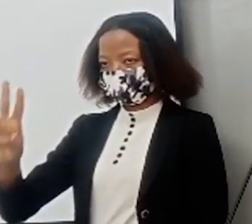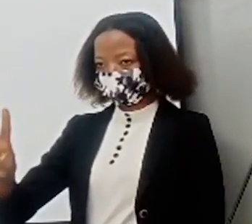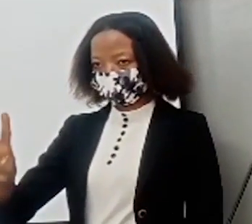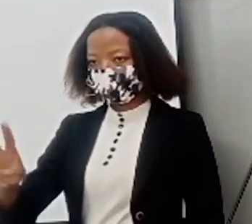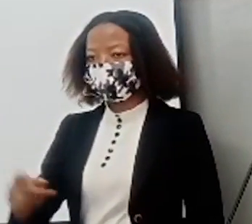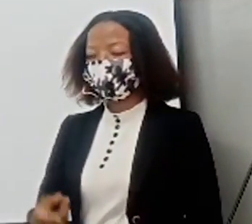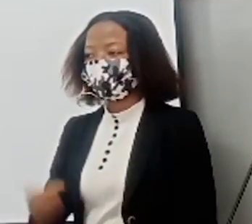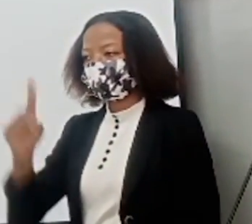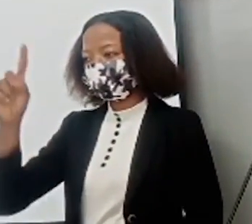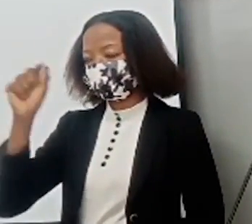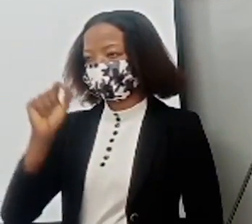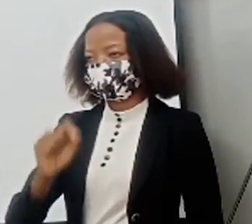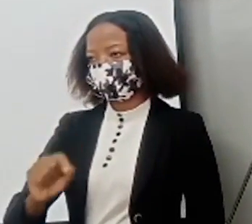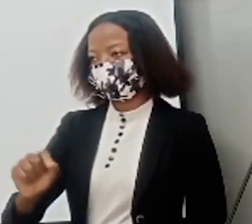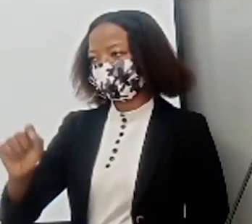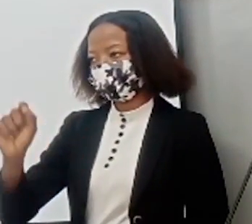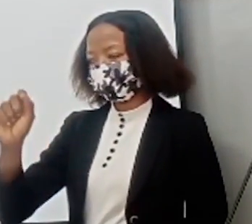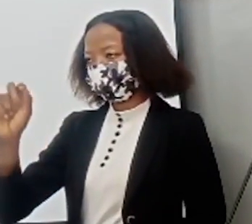was 1.3%,